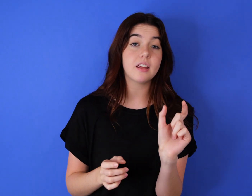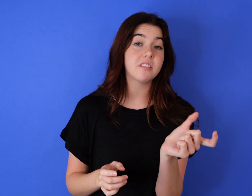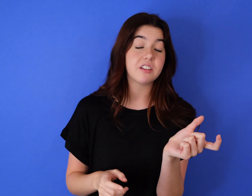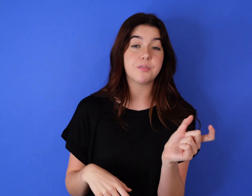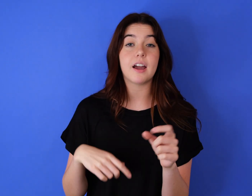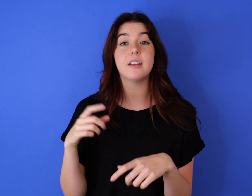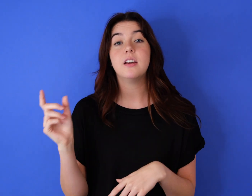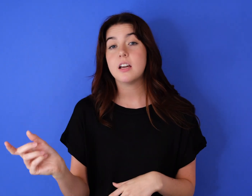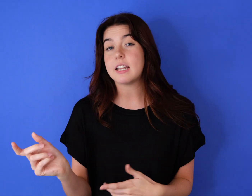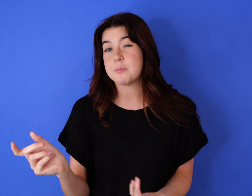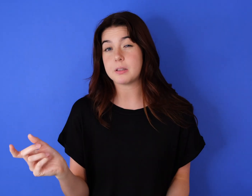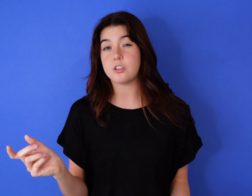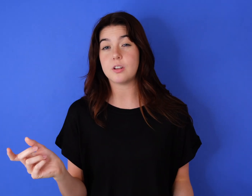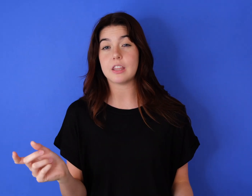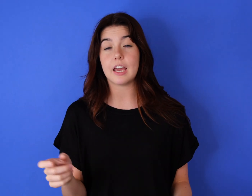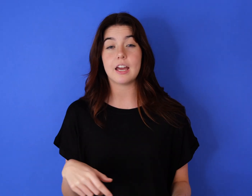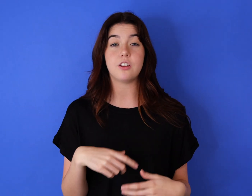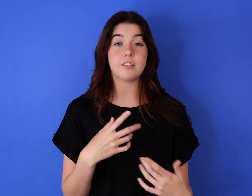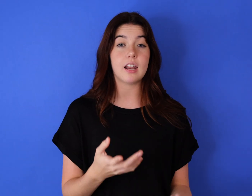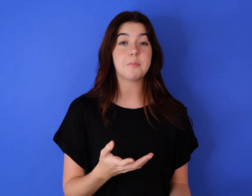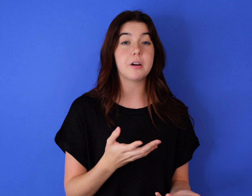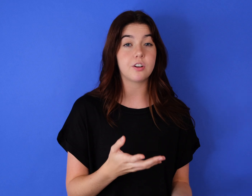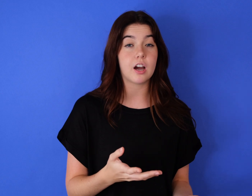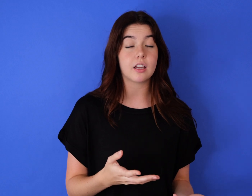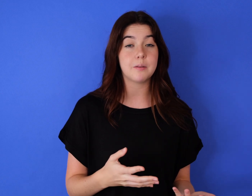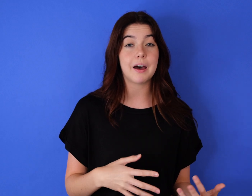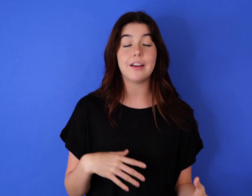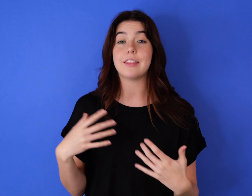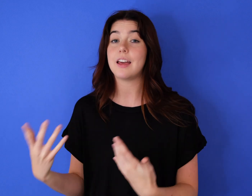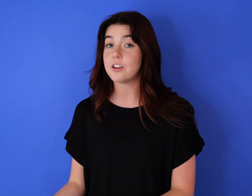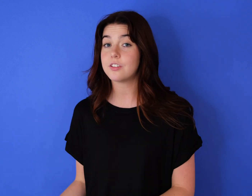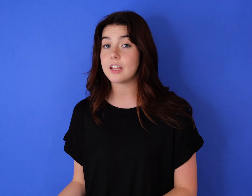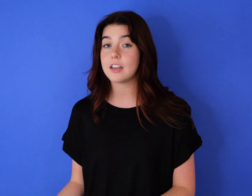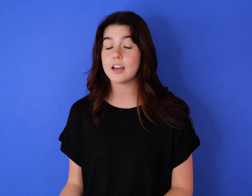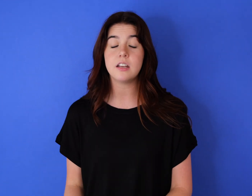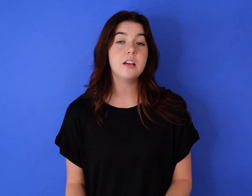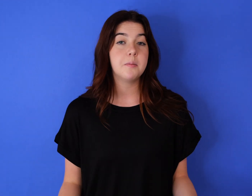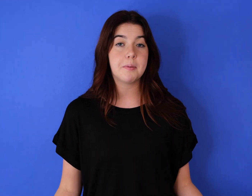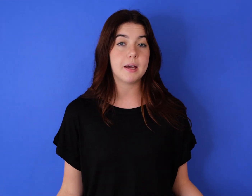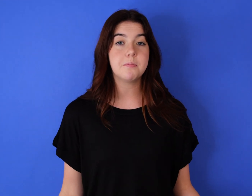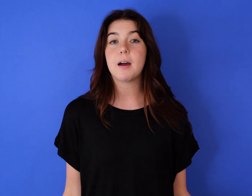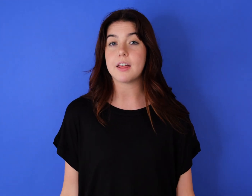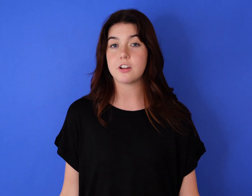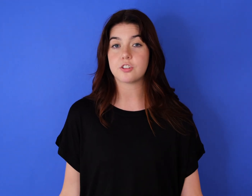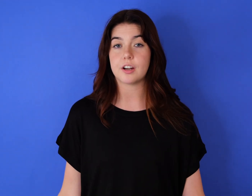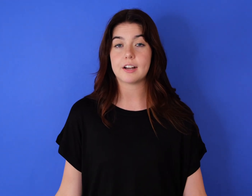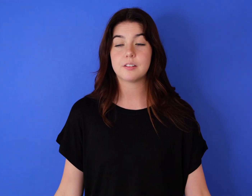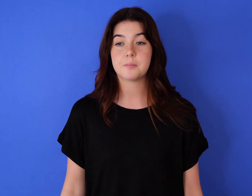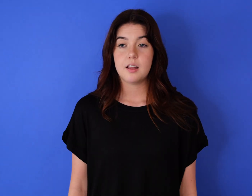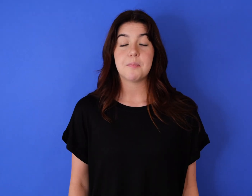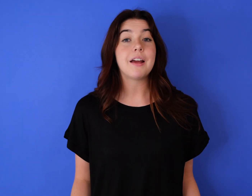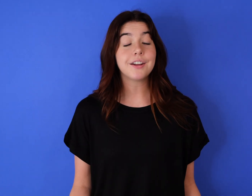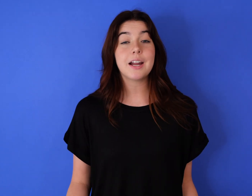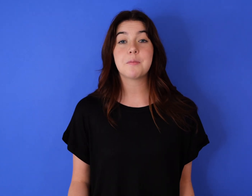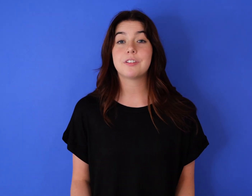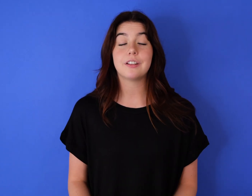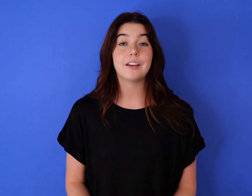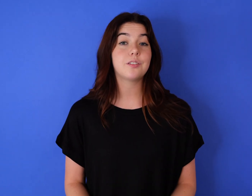that's fine. I typically do it at the end. You set up what you're talking about and then you say none, but either is correct. But now you're able to list what